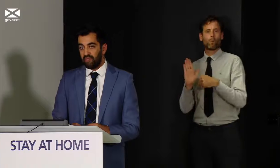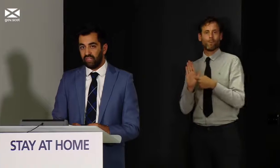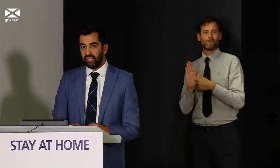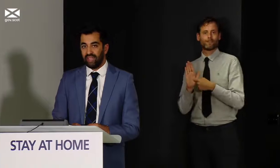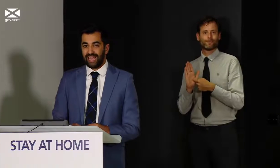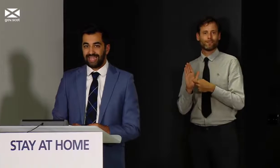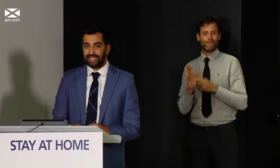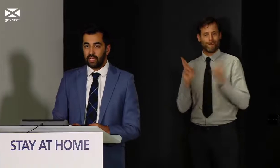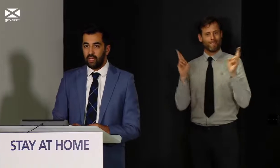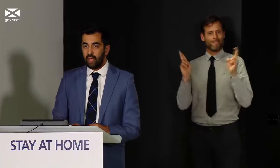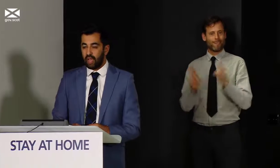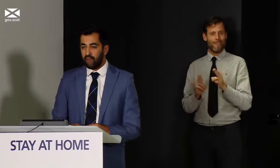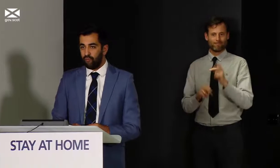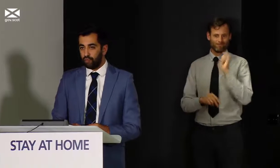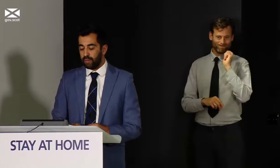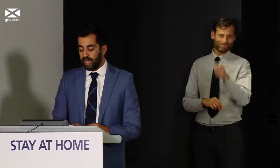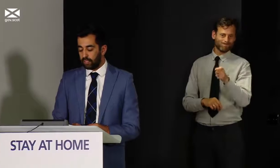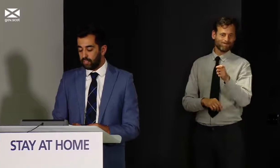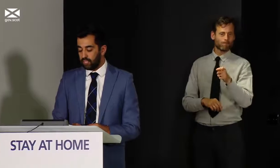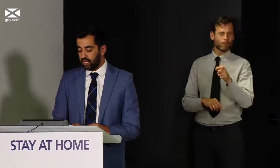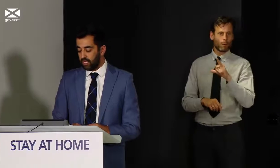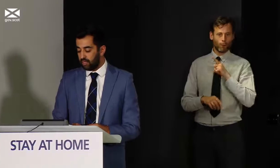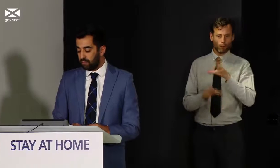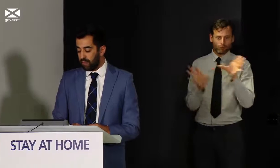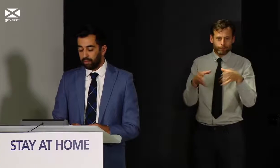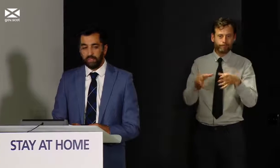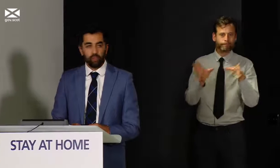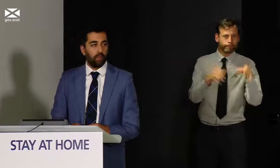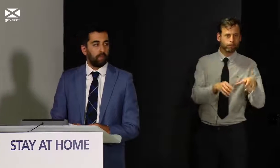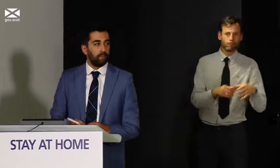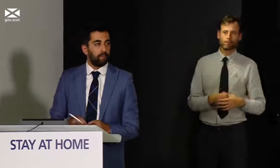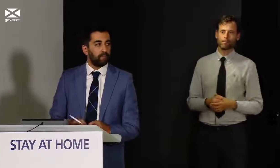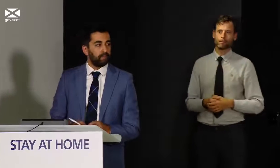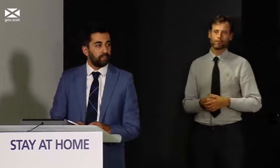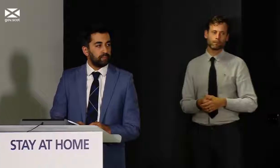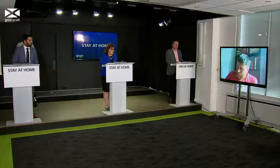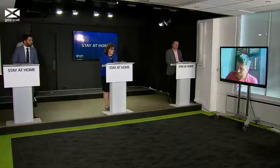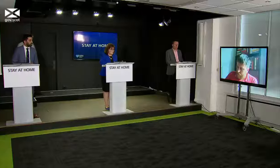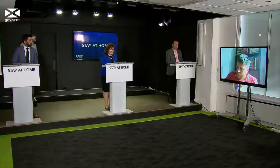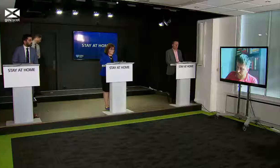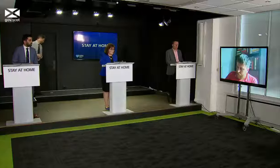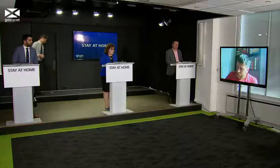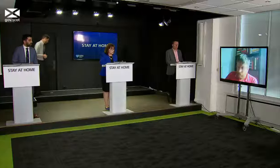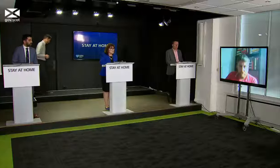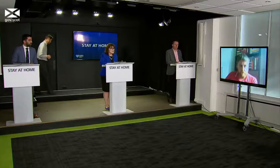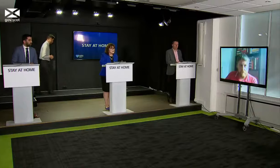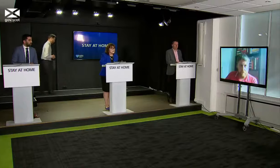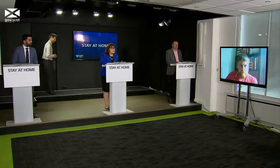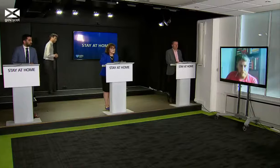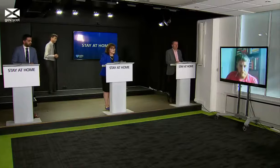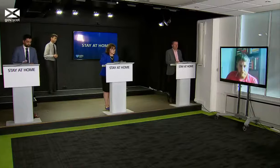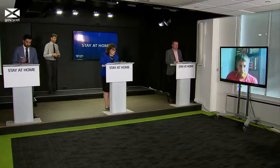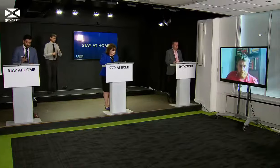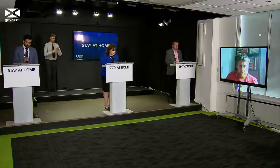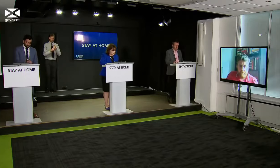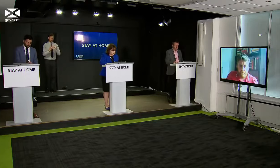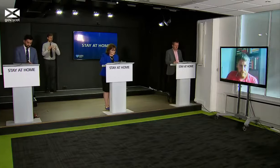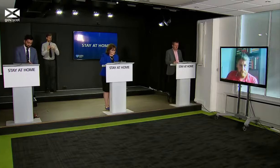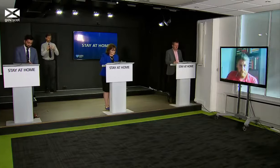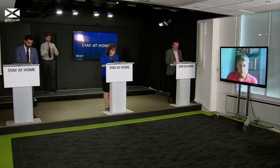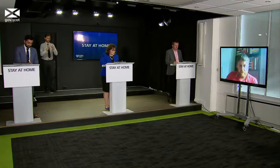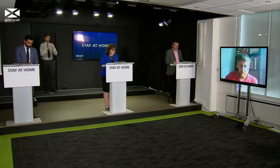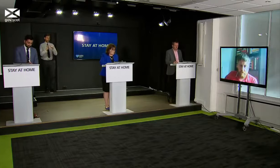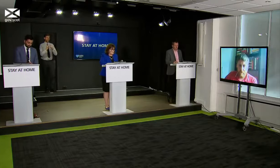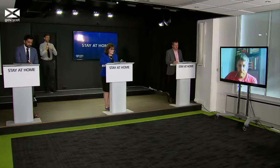been significantly less enforcement action needed by Police Scotland. Thank you. Gina Davidson now from The